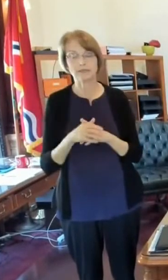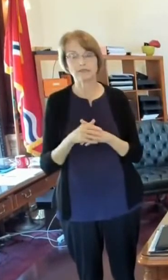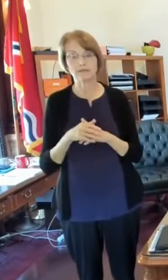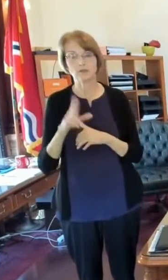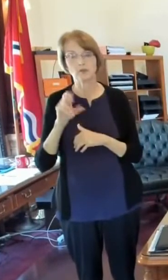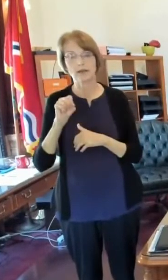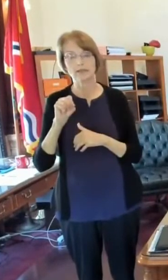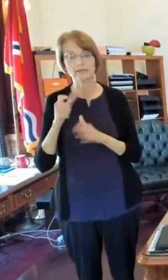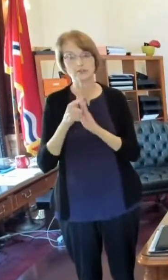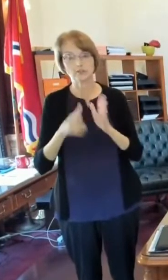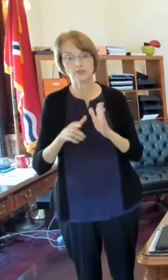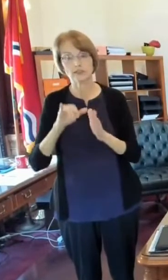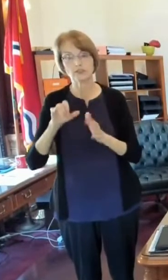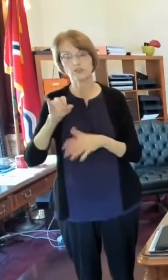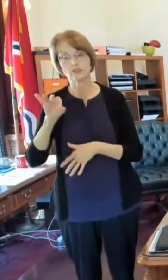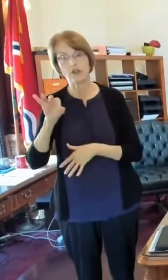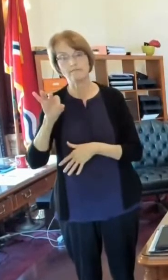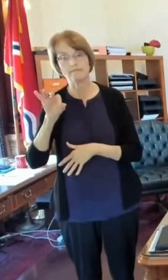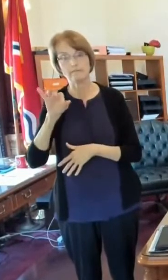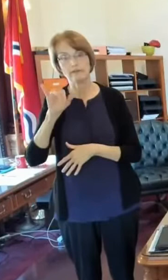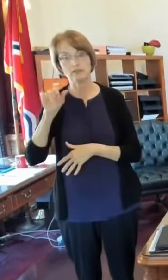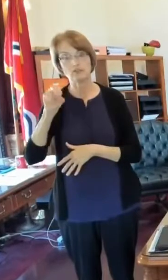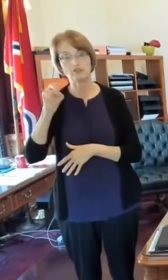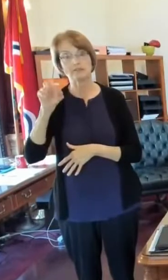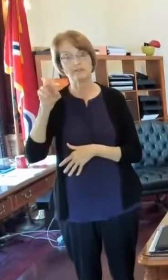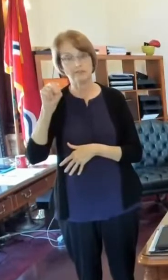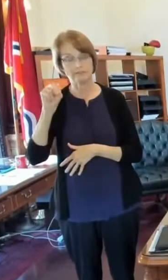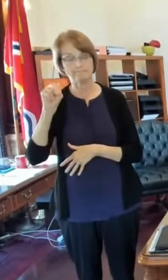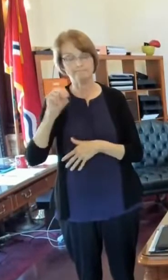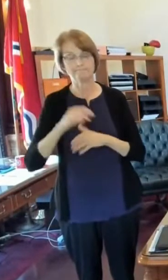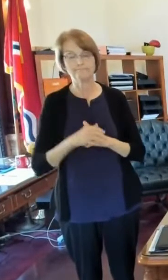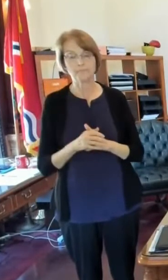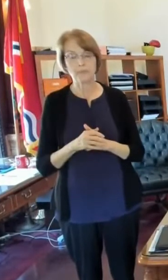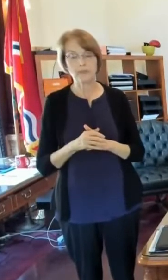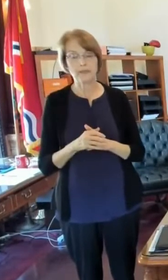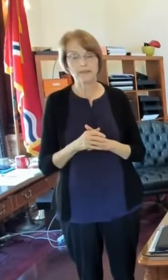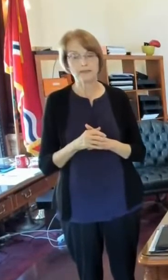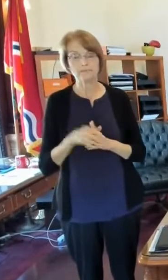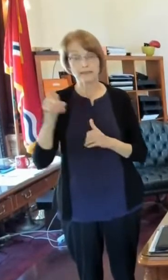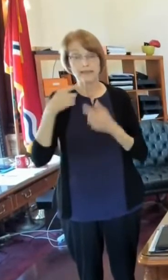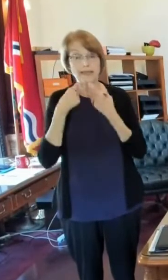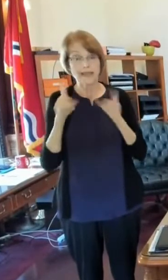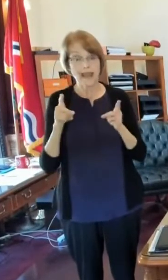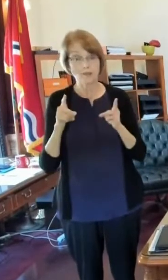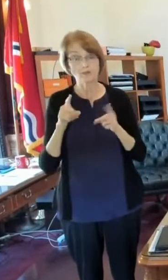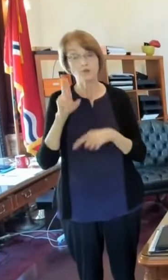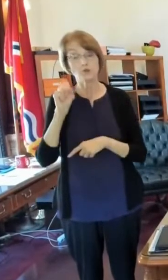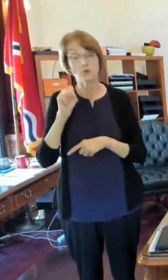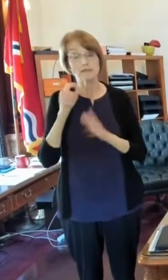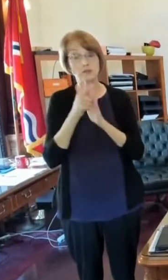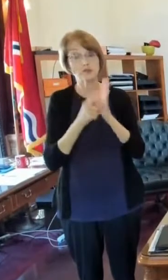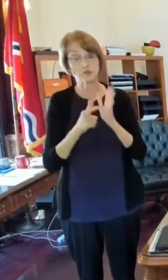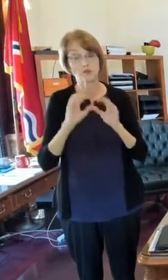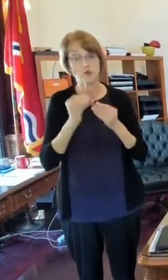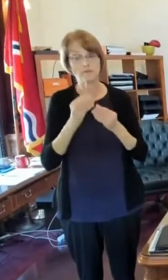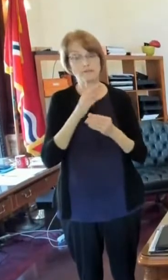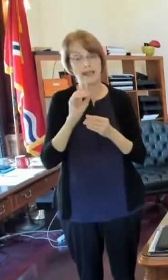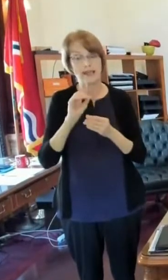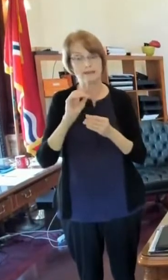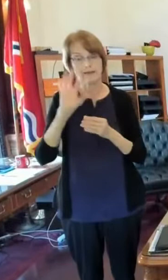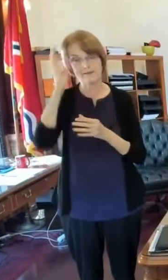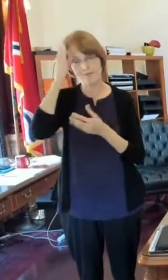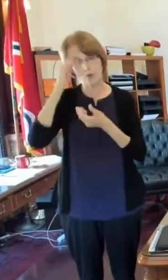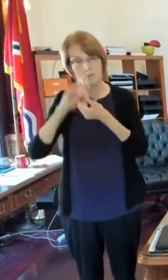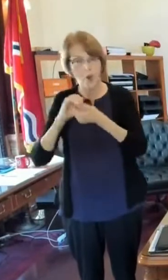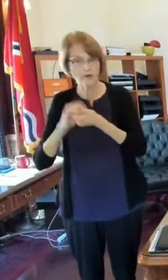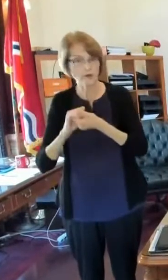U.S. Attorney Jeff Jensen, and through the U.S. Attorney's Office and our federal partners. So